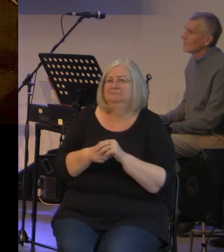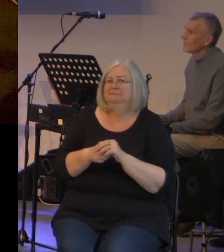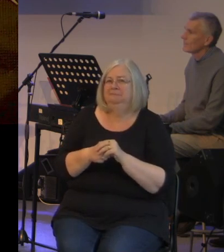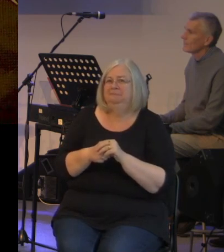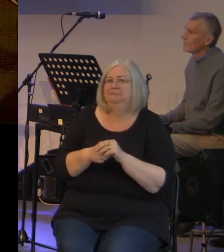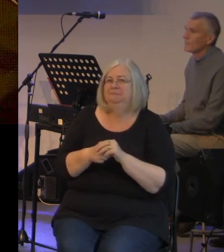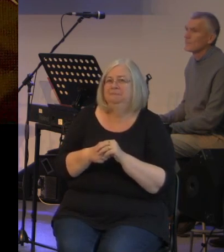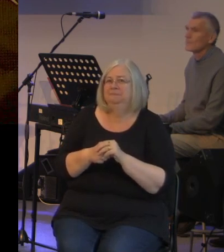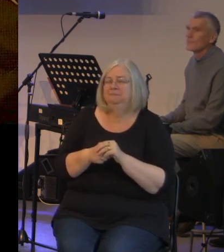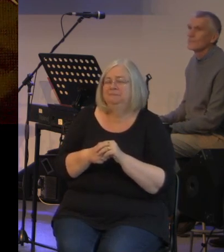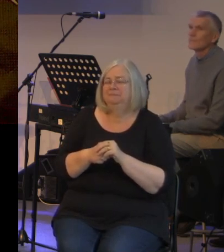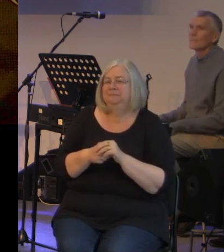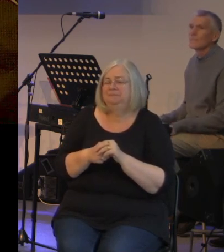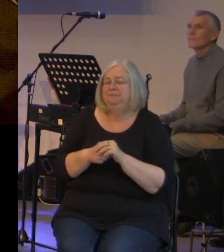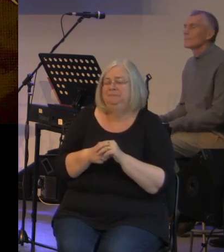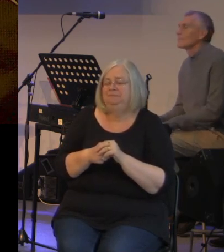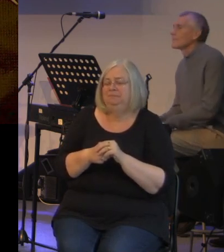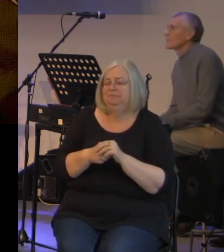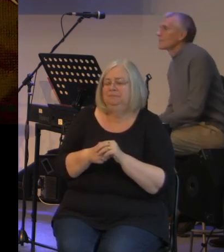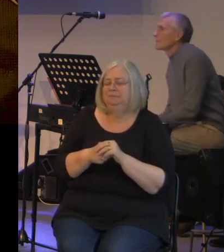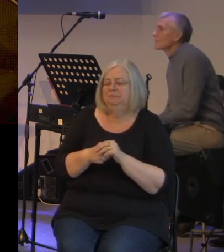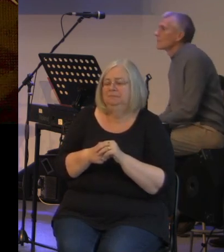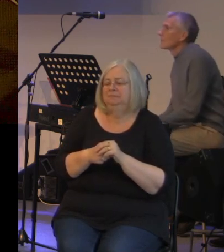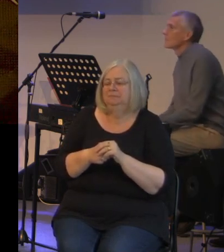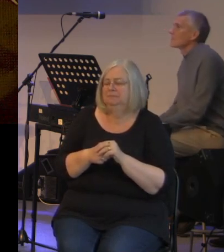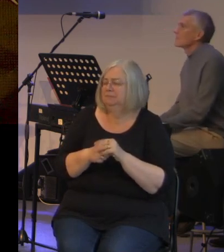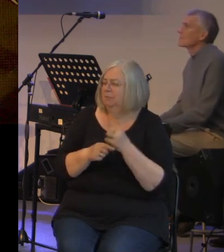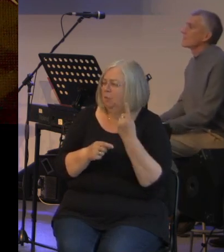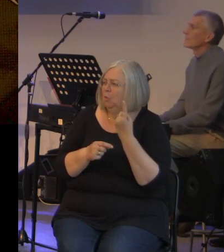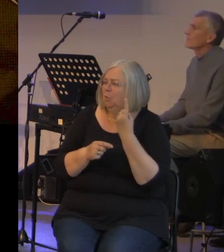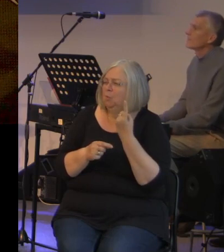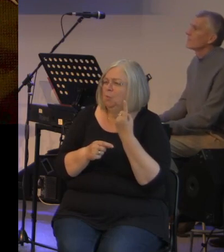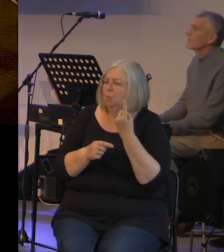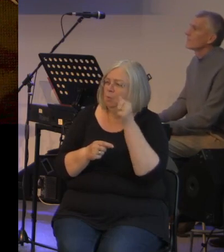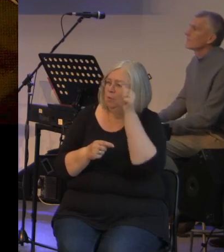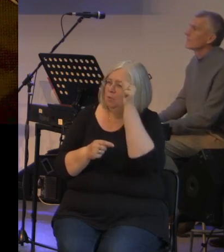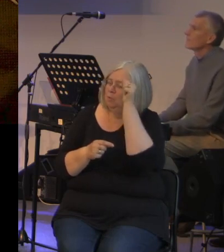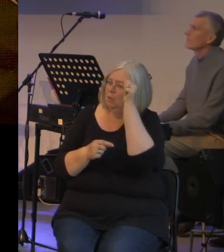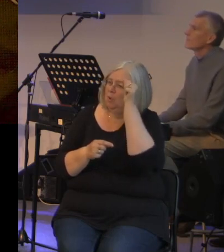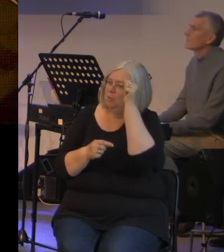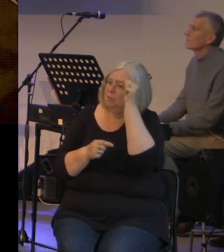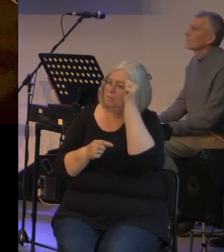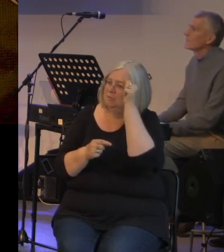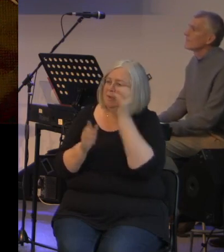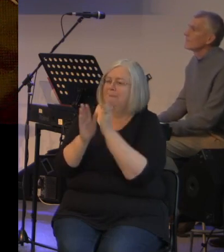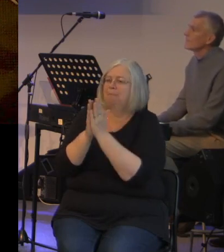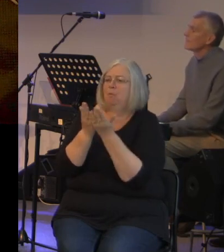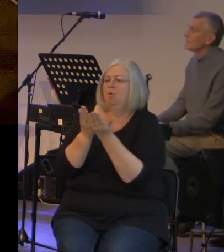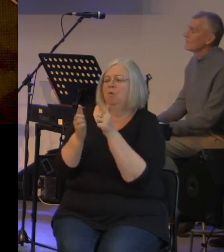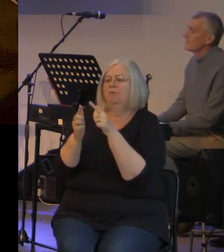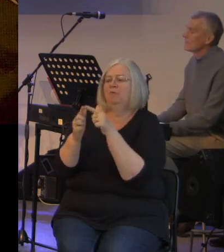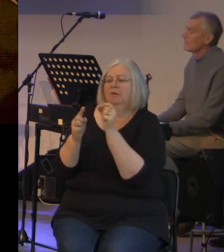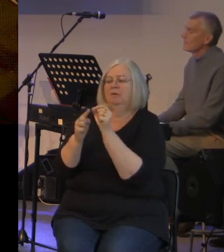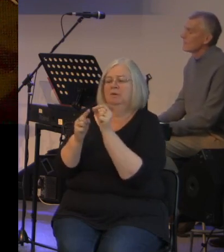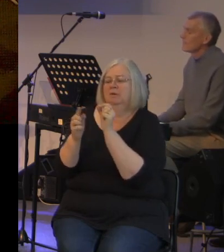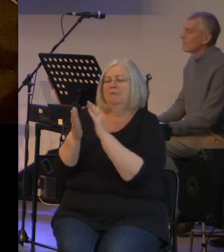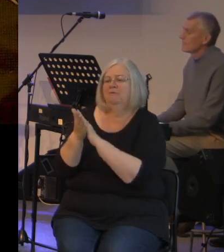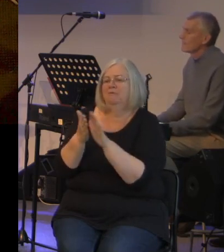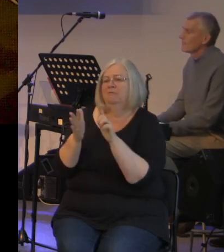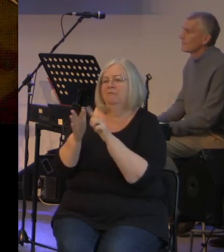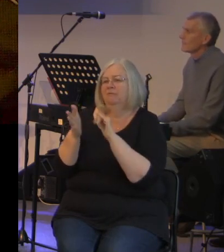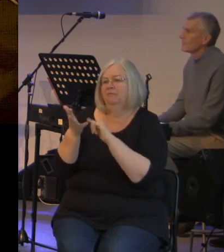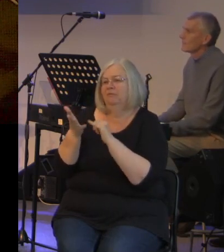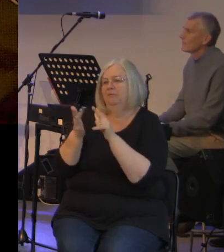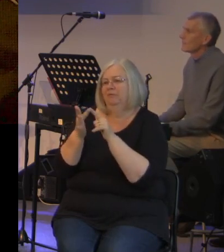devil and his schemes. Who can remember in the book of Ephesians, there's the armor